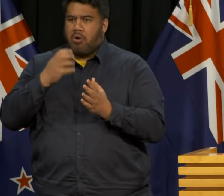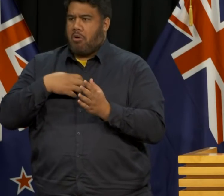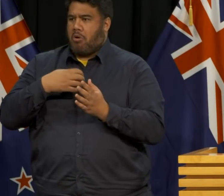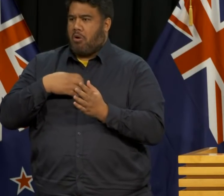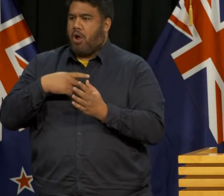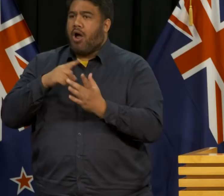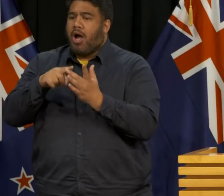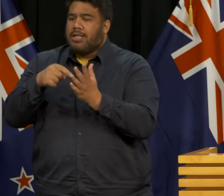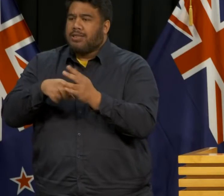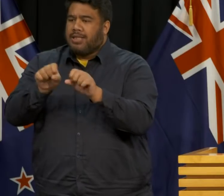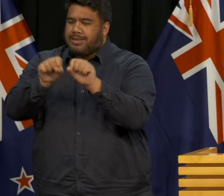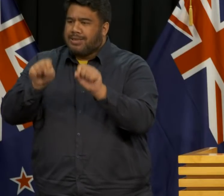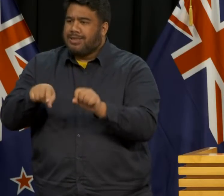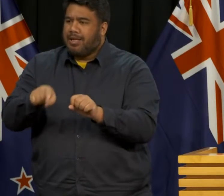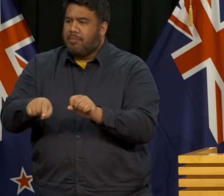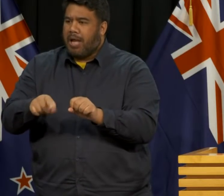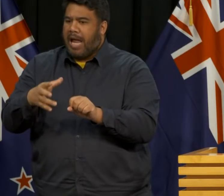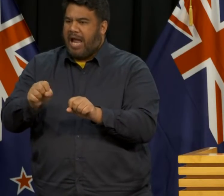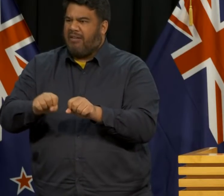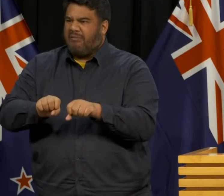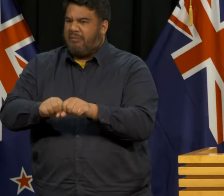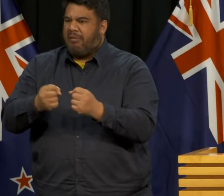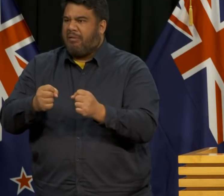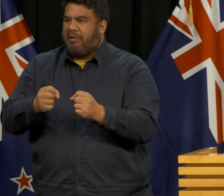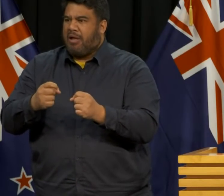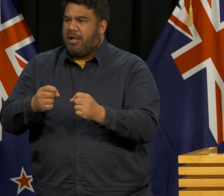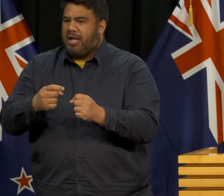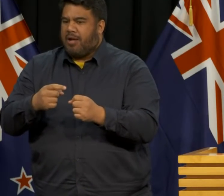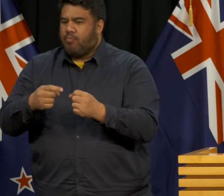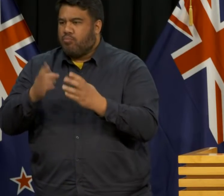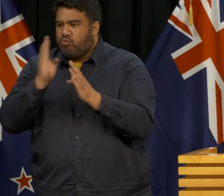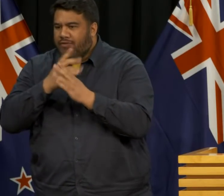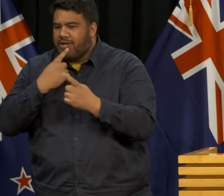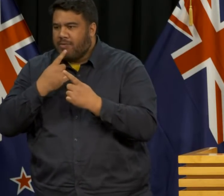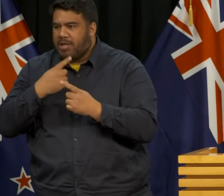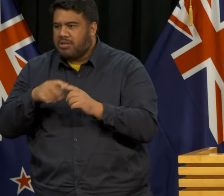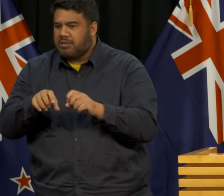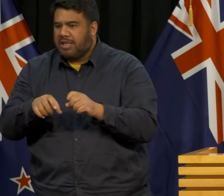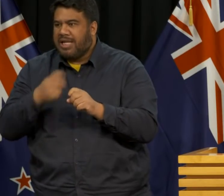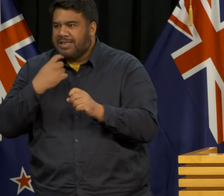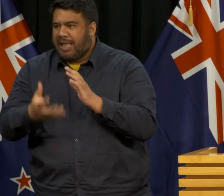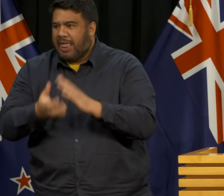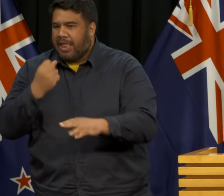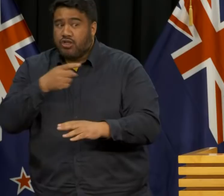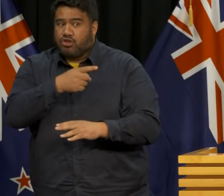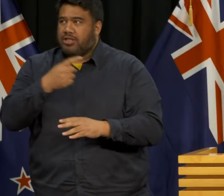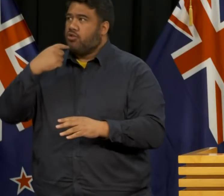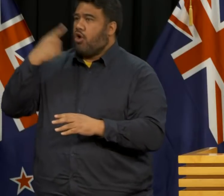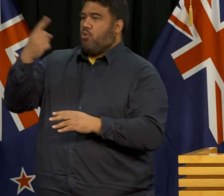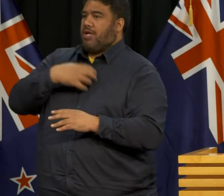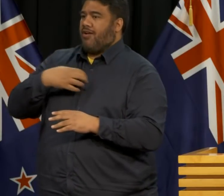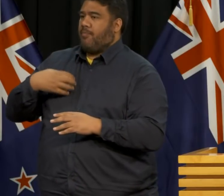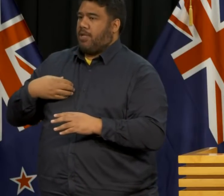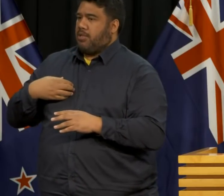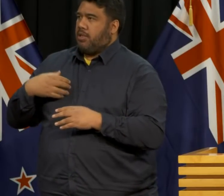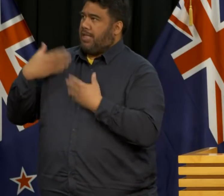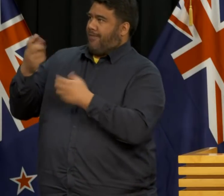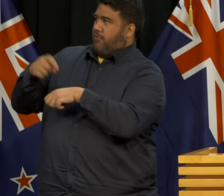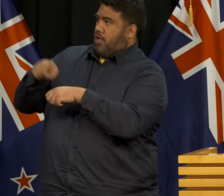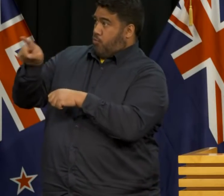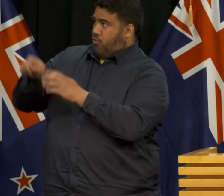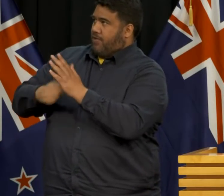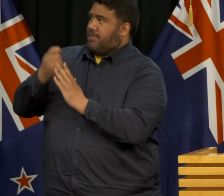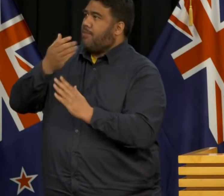meant that people's personal details were available. She reported that to the government, gave the government an opportunity to fix it,